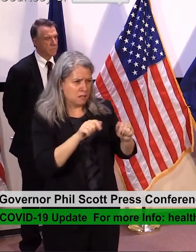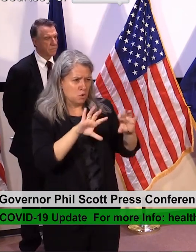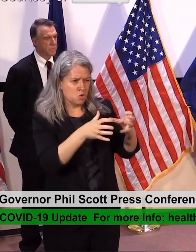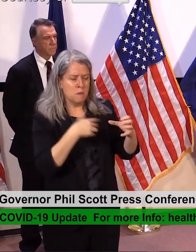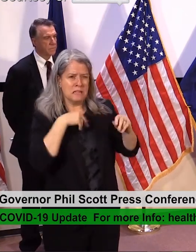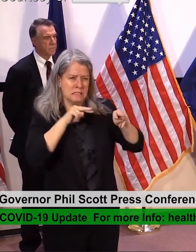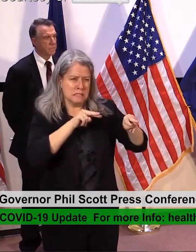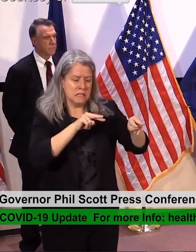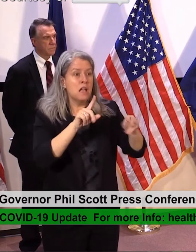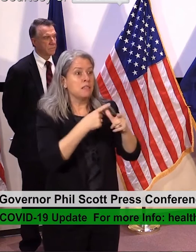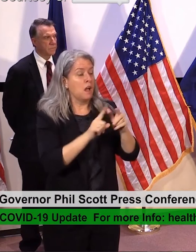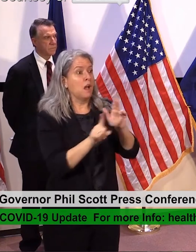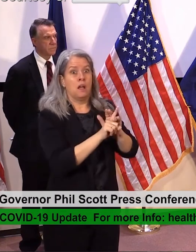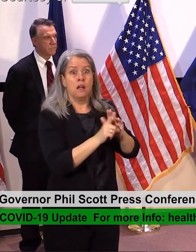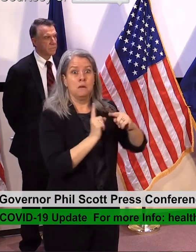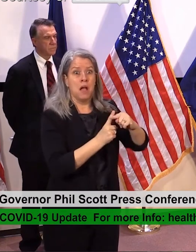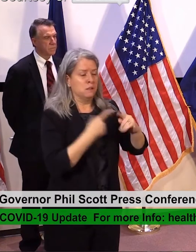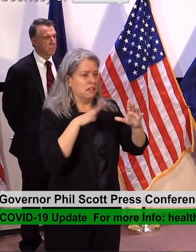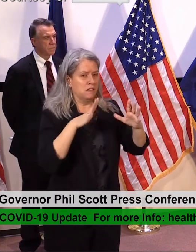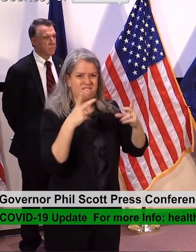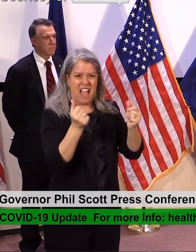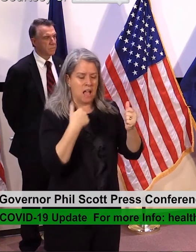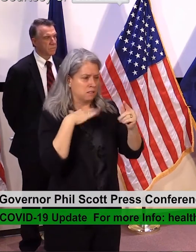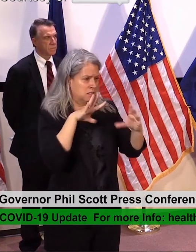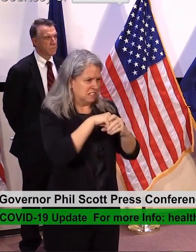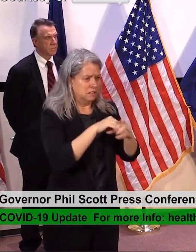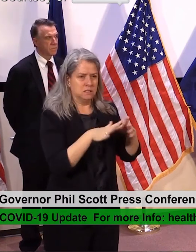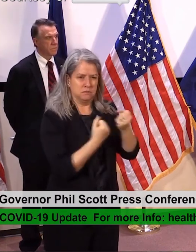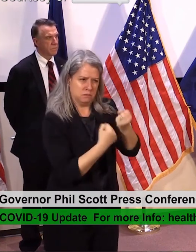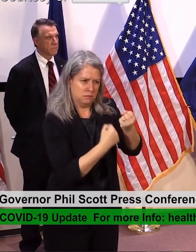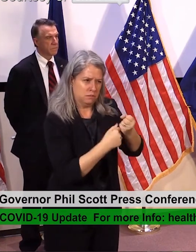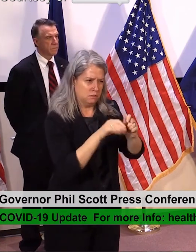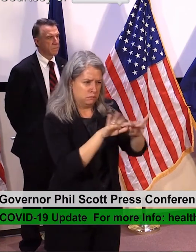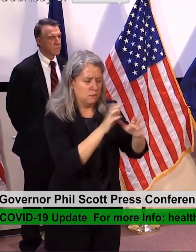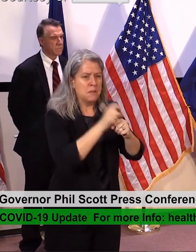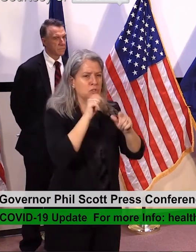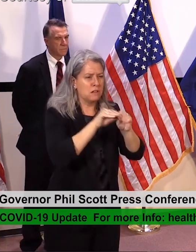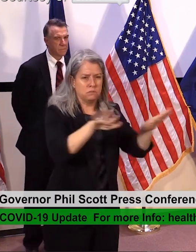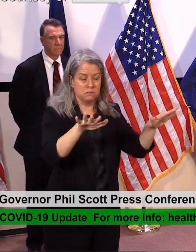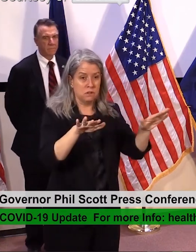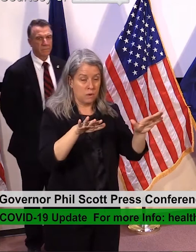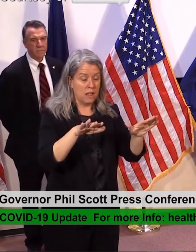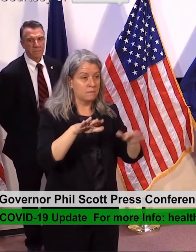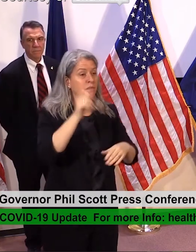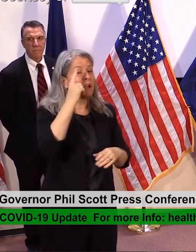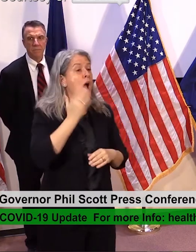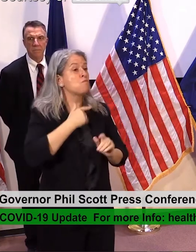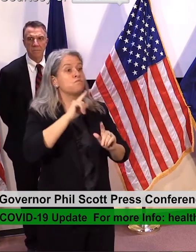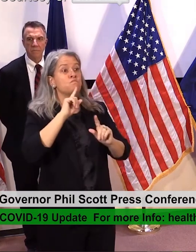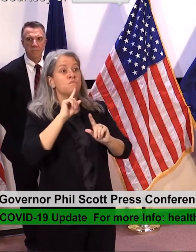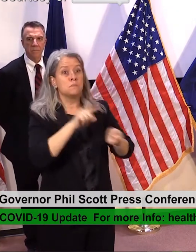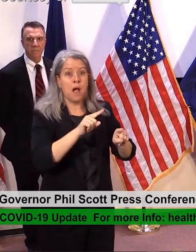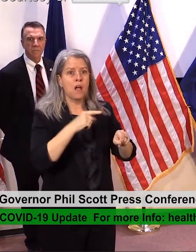a COVID-19 positive case is identified. The response clock starts the moment we receive